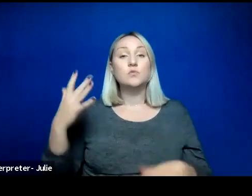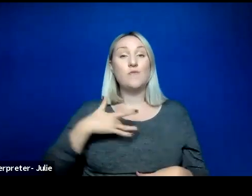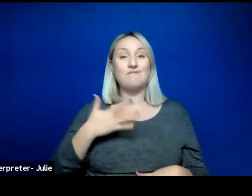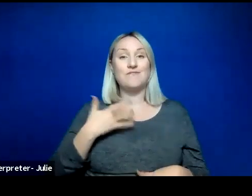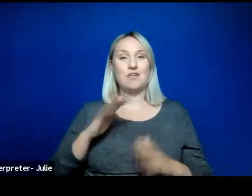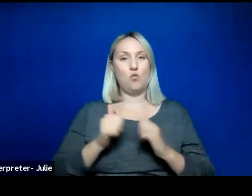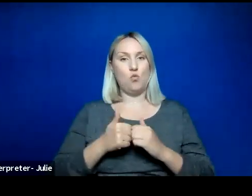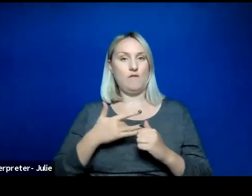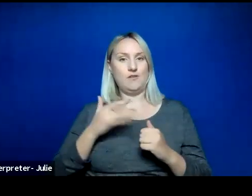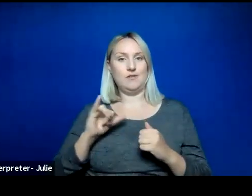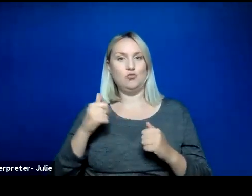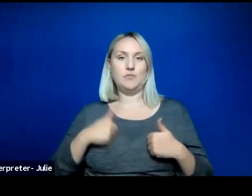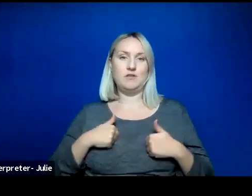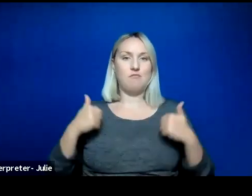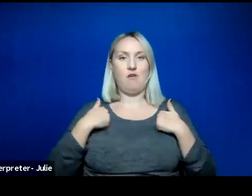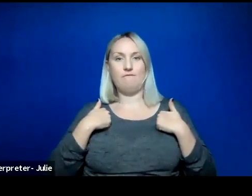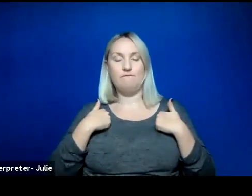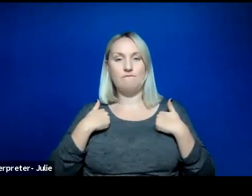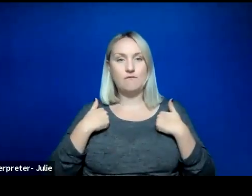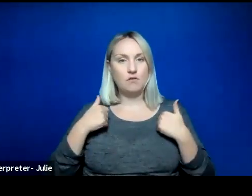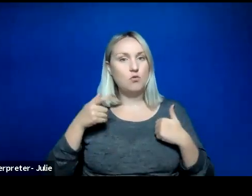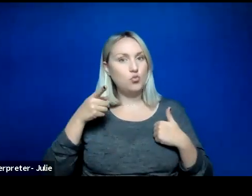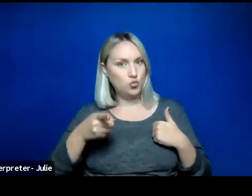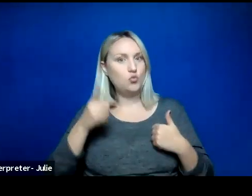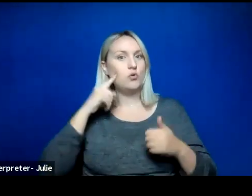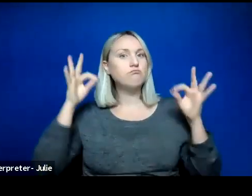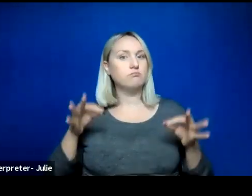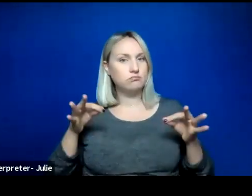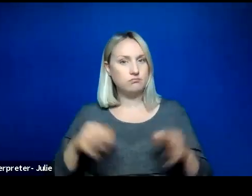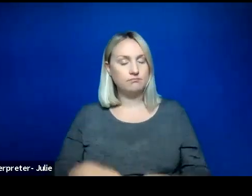be alive on purpose.